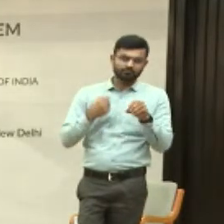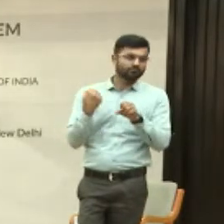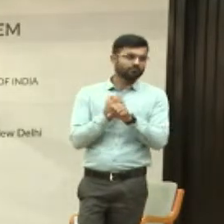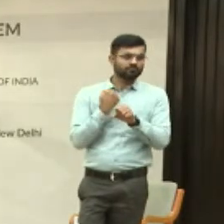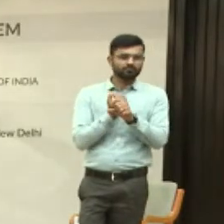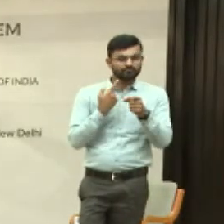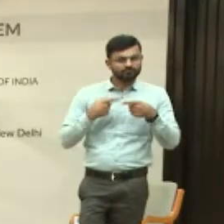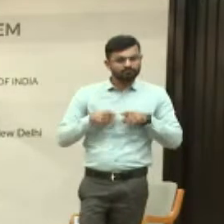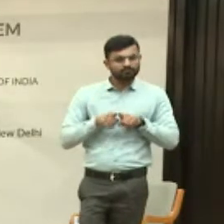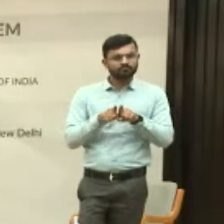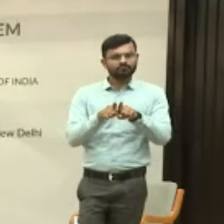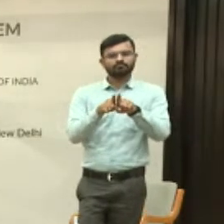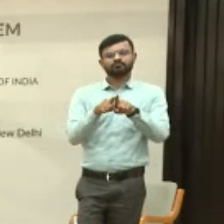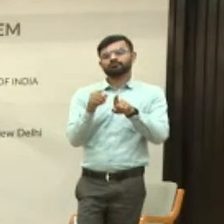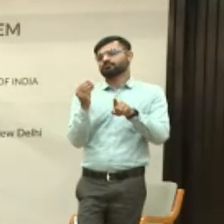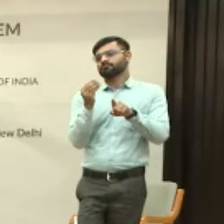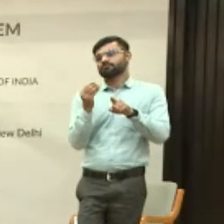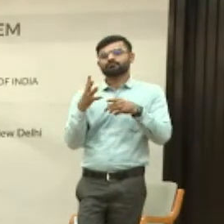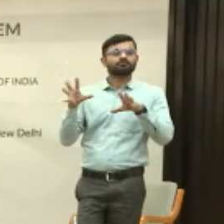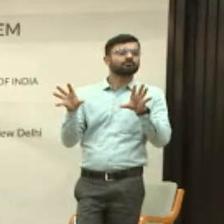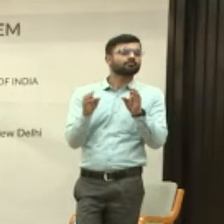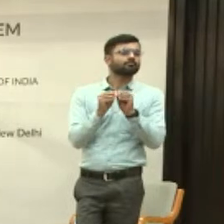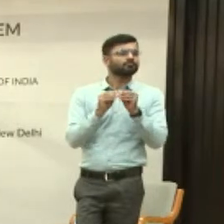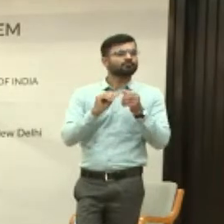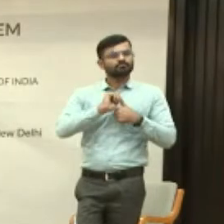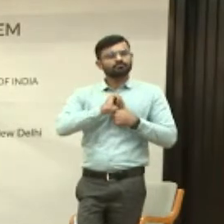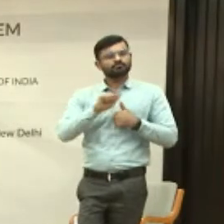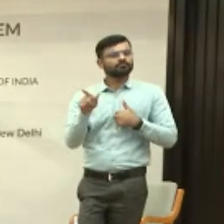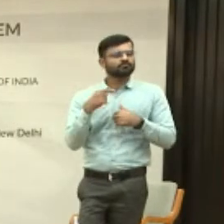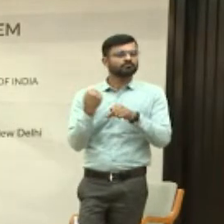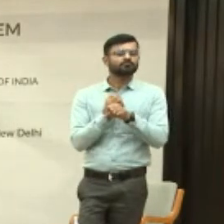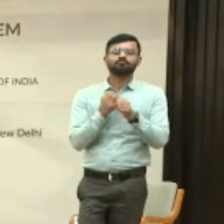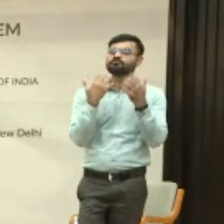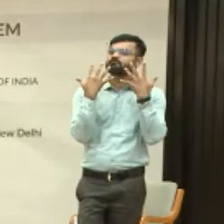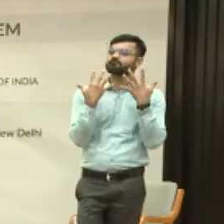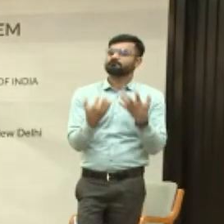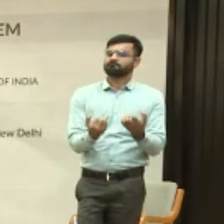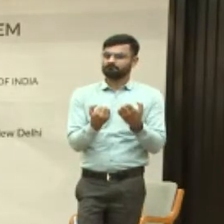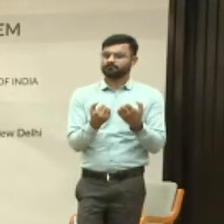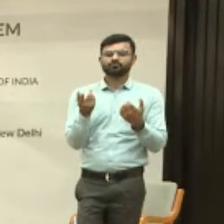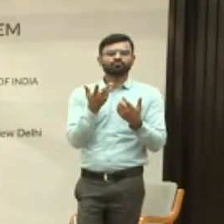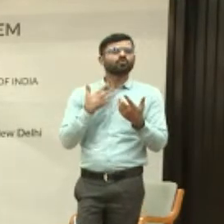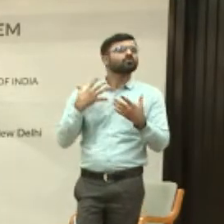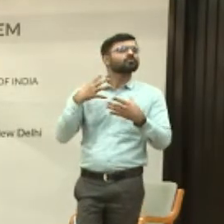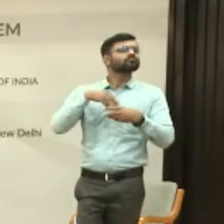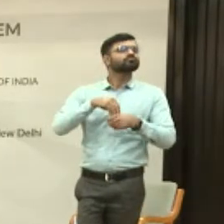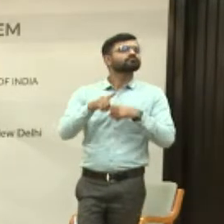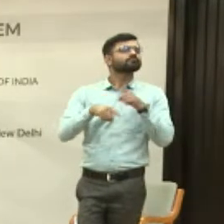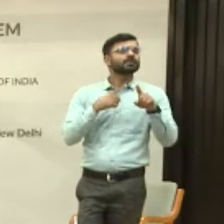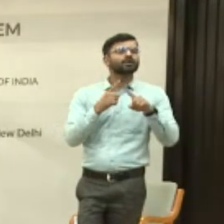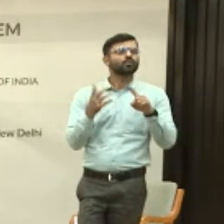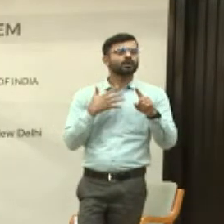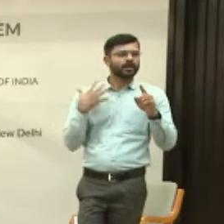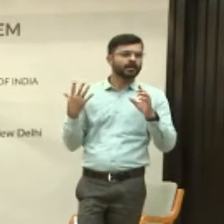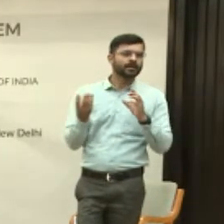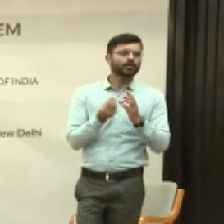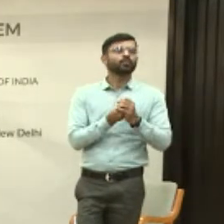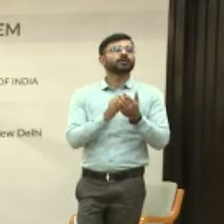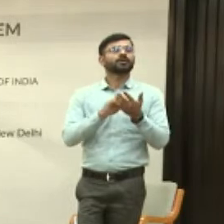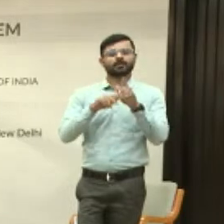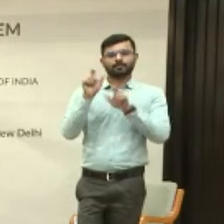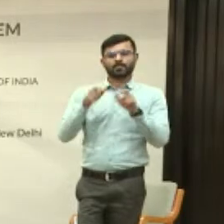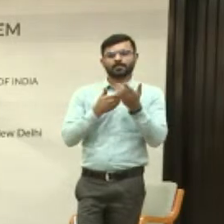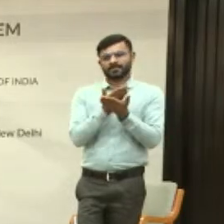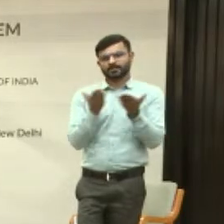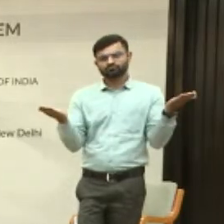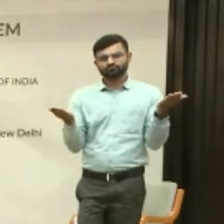towards. It is something that all of us should demand. Because it is about we the people.